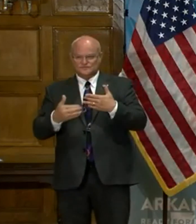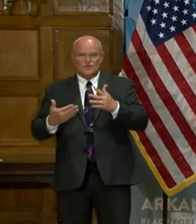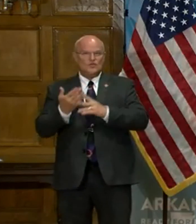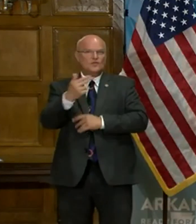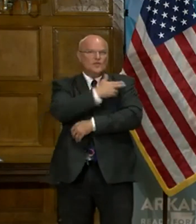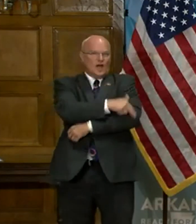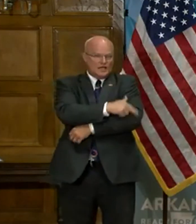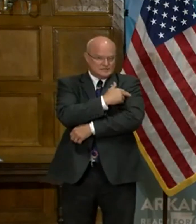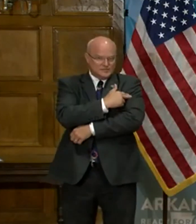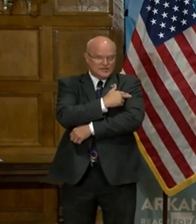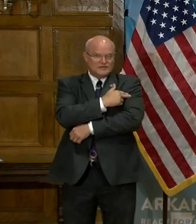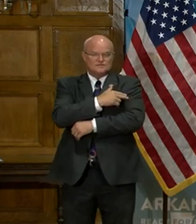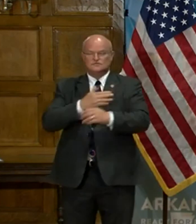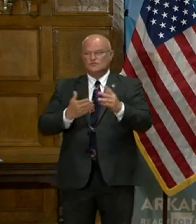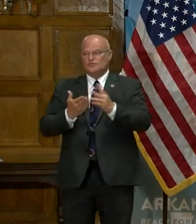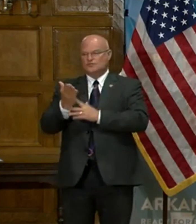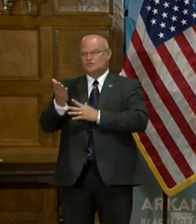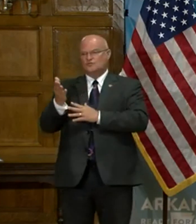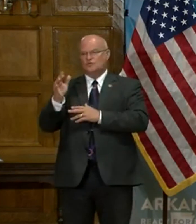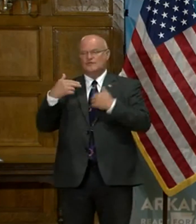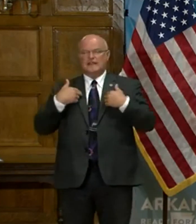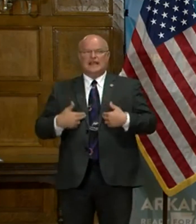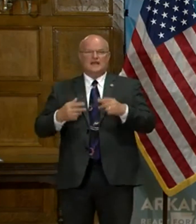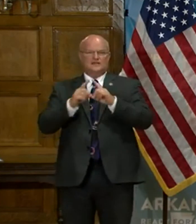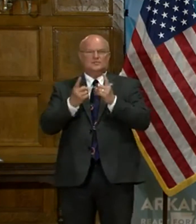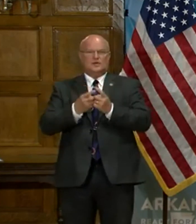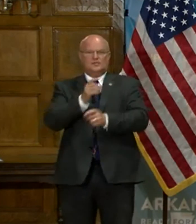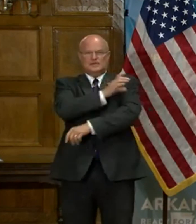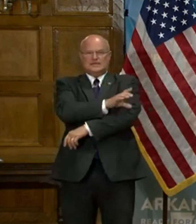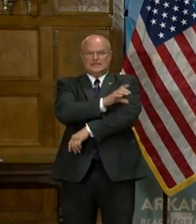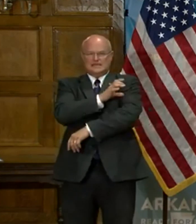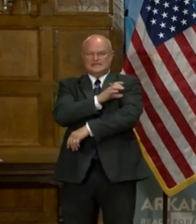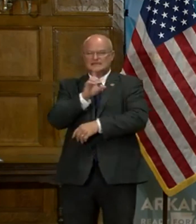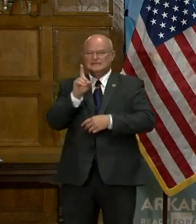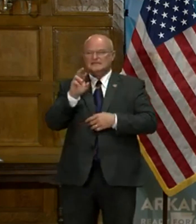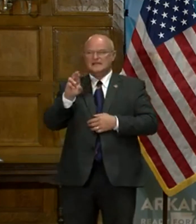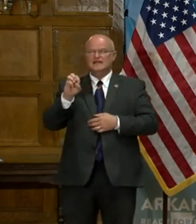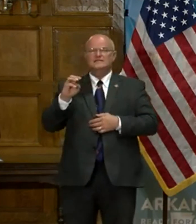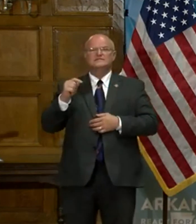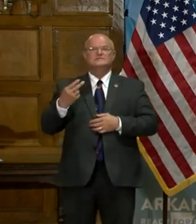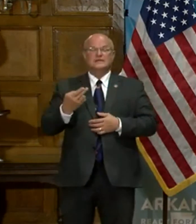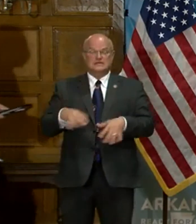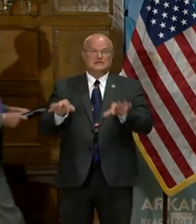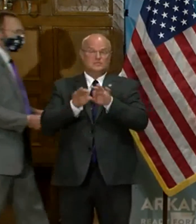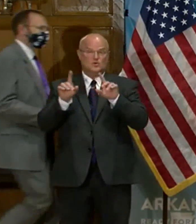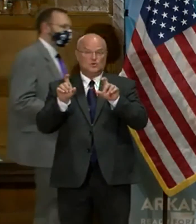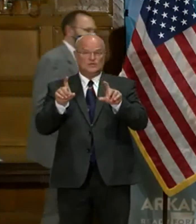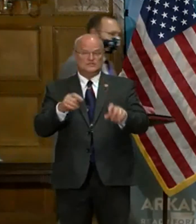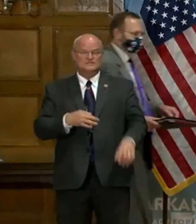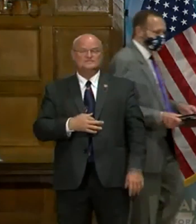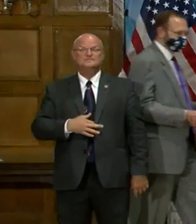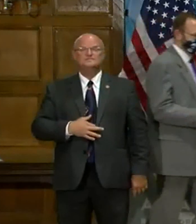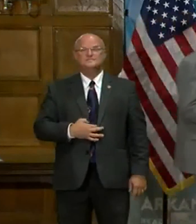through the hospitals or whether it's through the health department clinics. Dr. Smith, this is an important question.